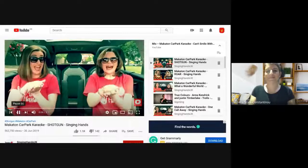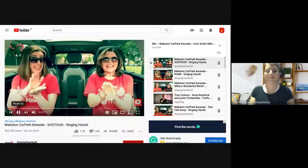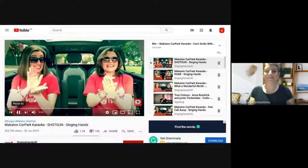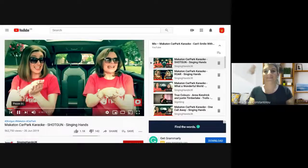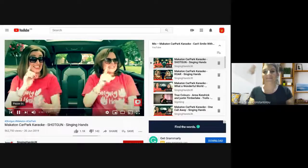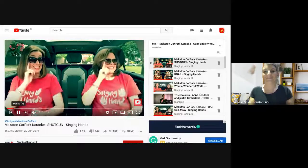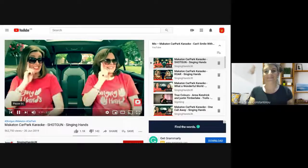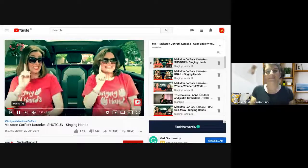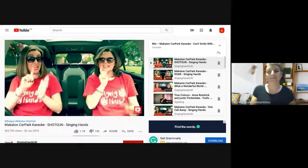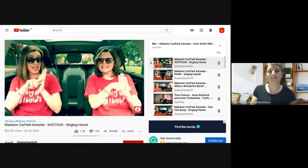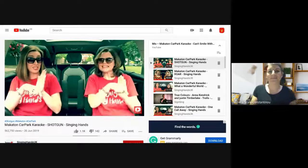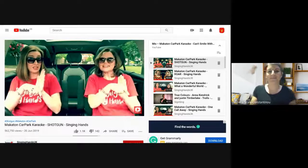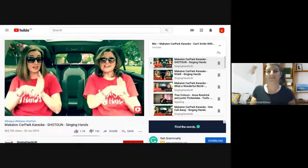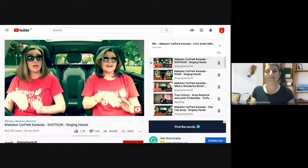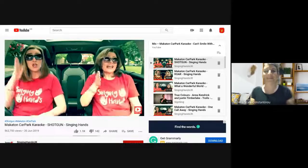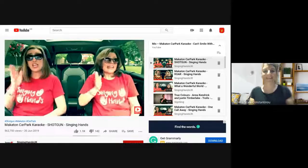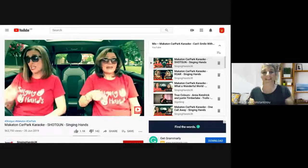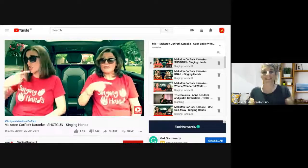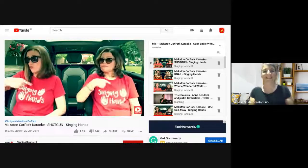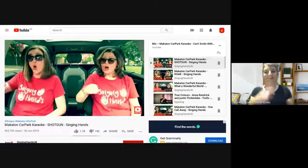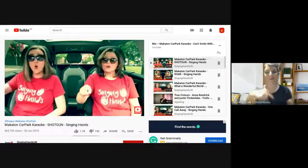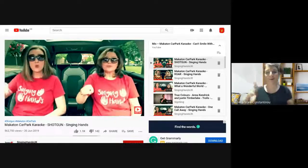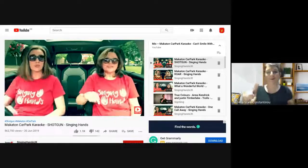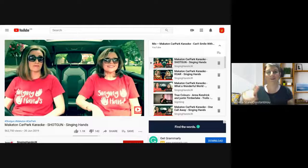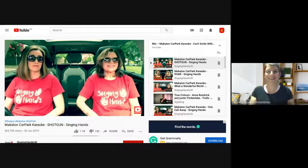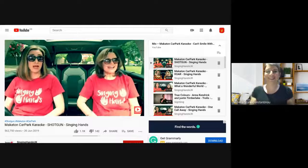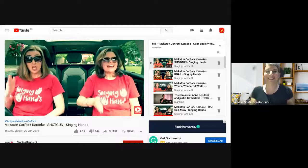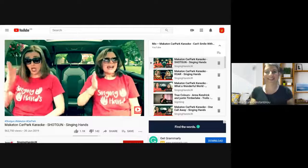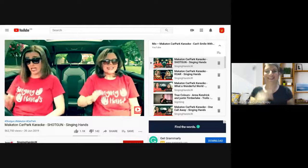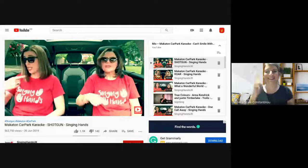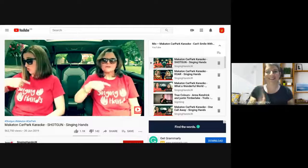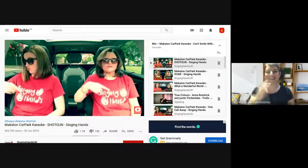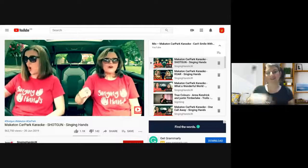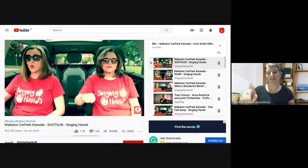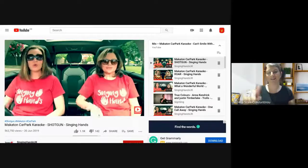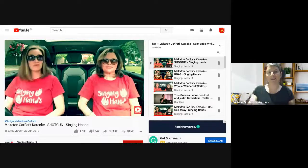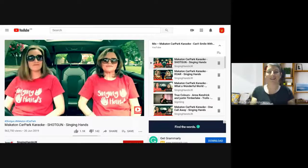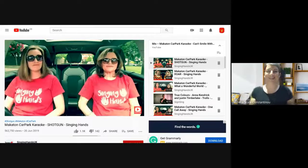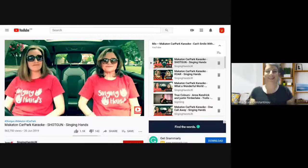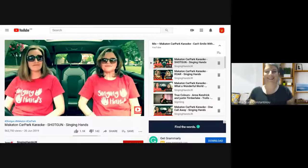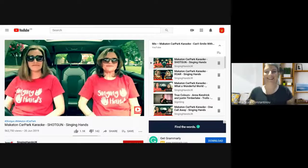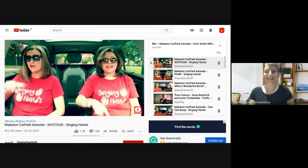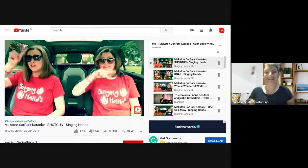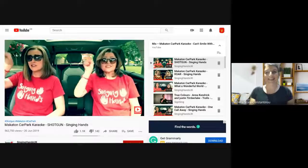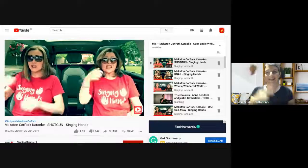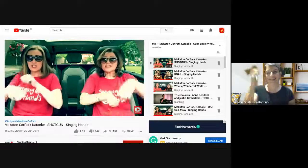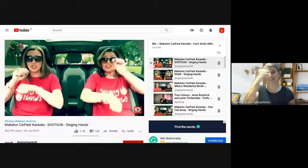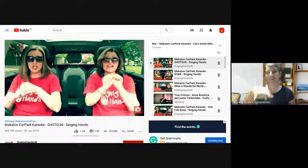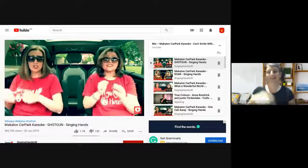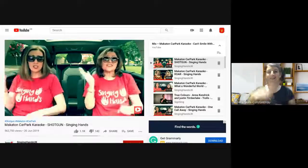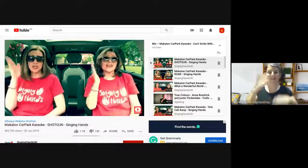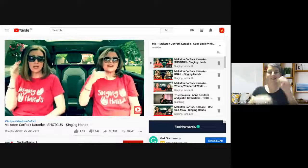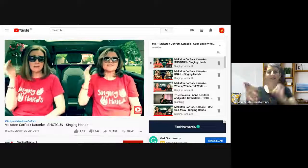Homegrown alligator, see you later. Gotta hit the road, gotta hit the road. The